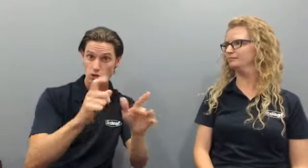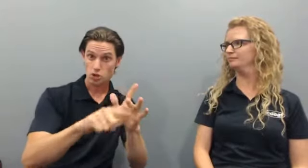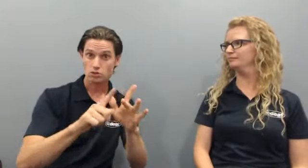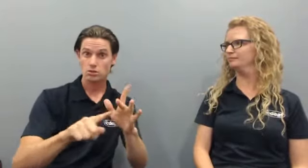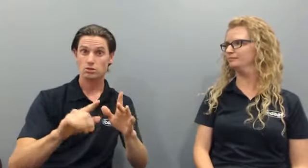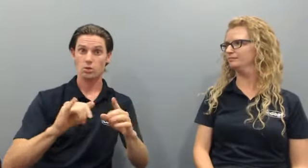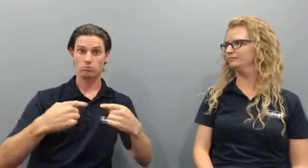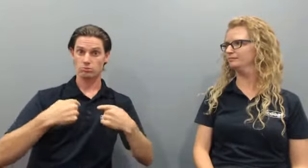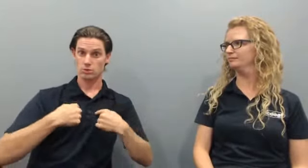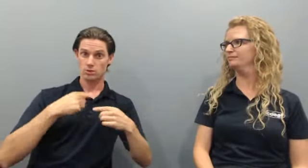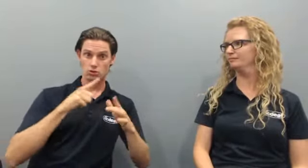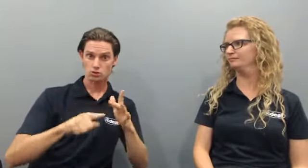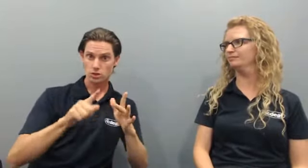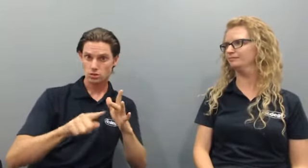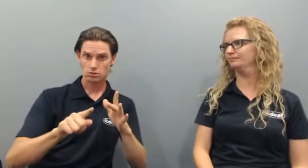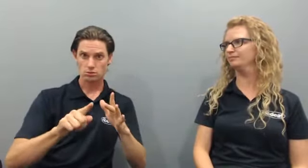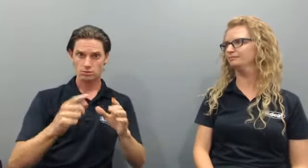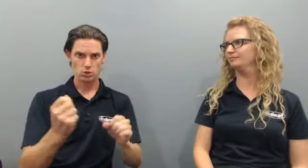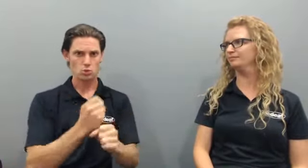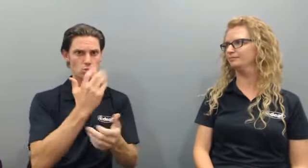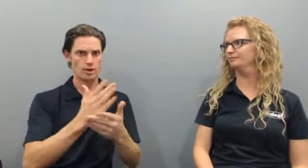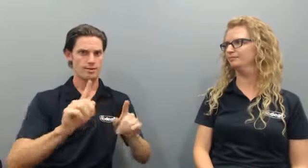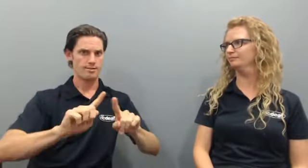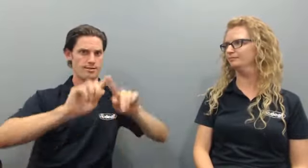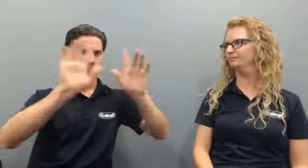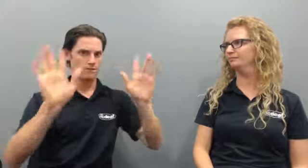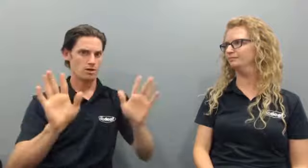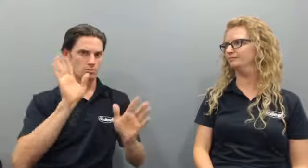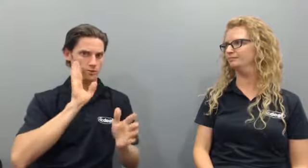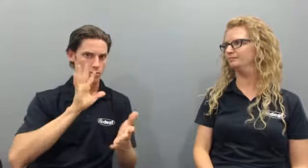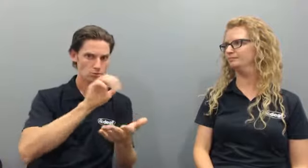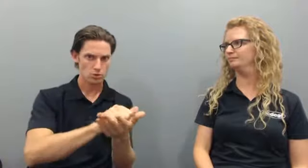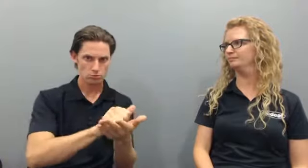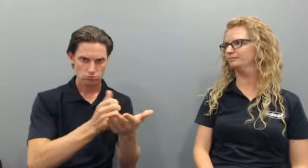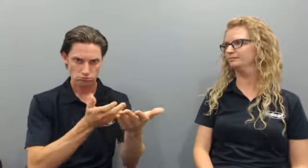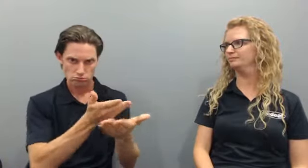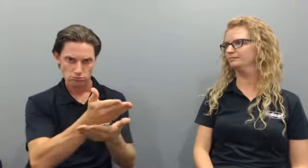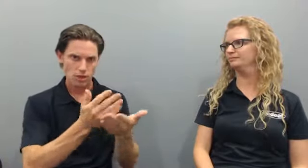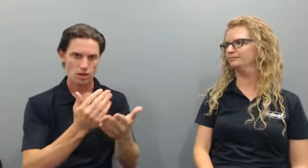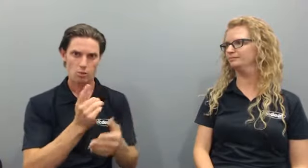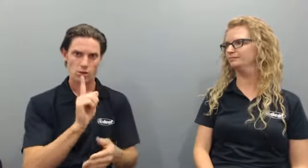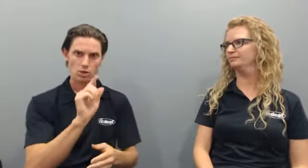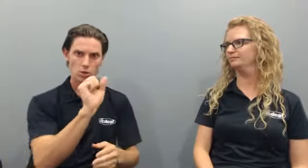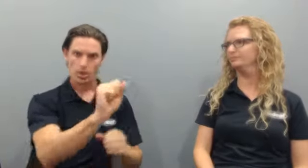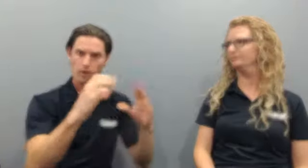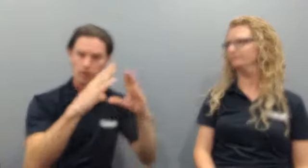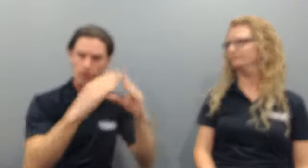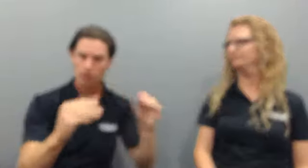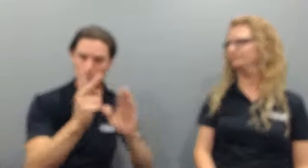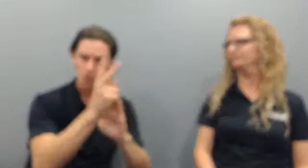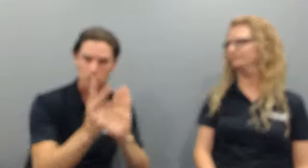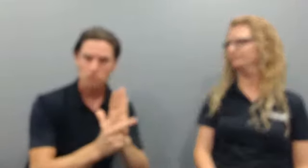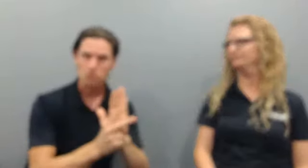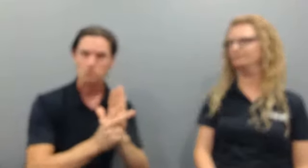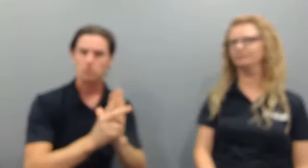does the interpreter have insurance, or do you need to have insurance? You need to make sure that is entirely clarified before you book the interpreters. What's